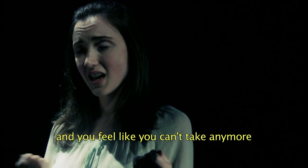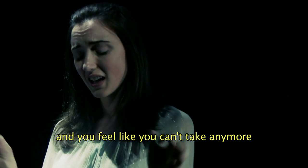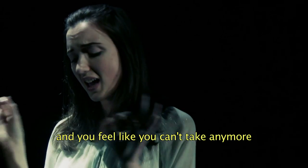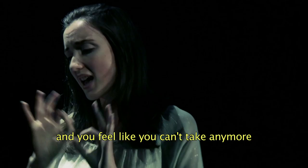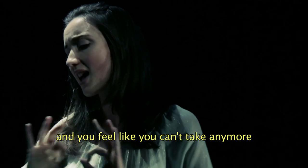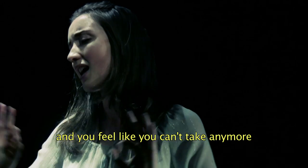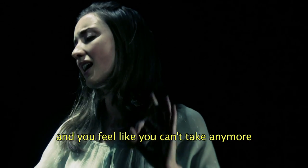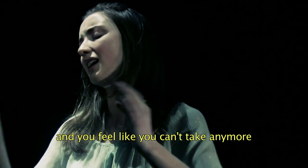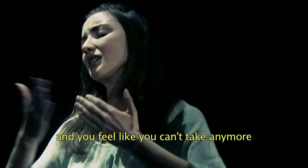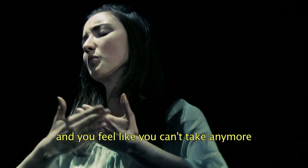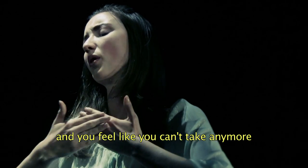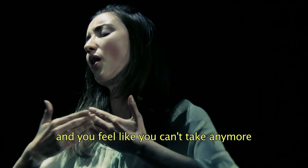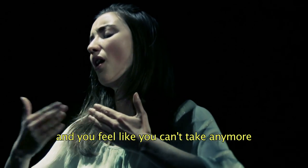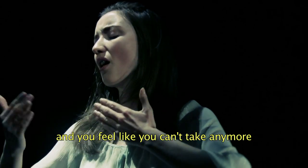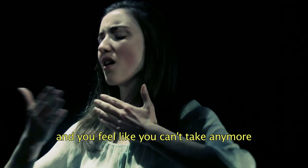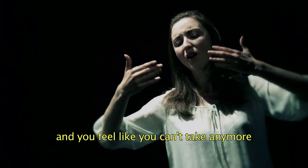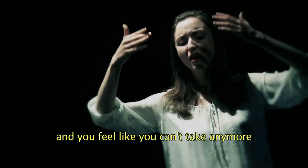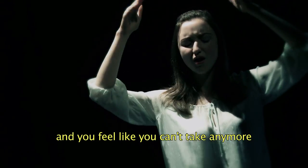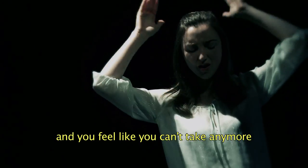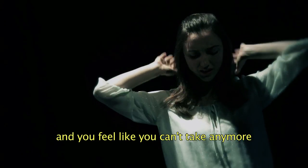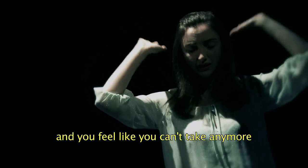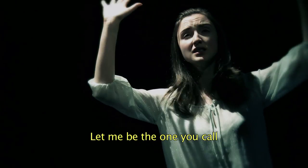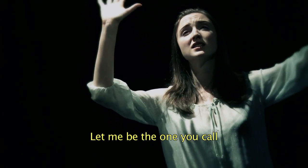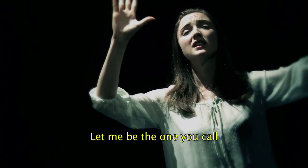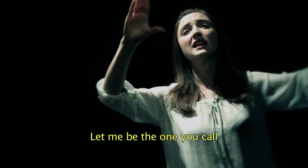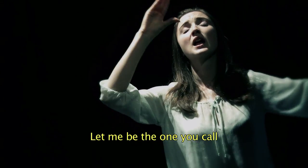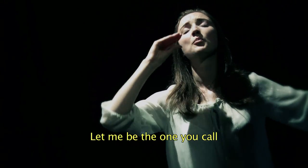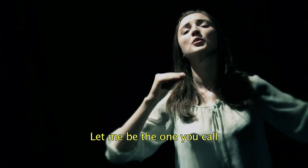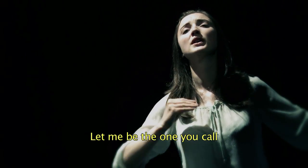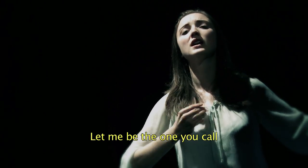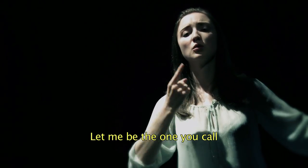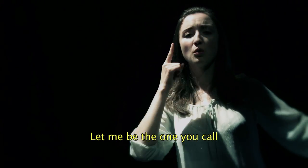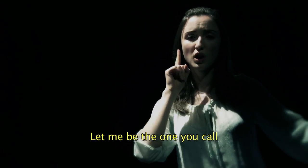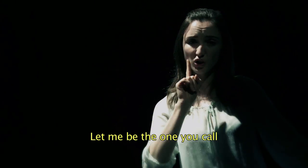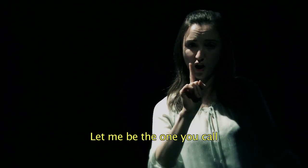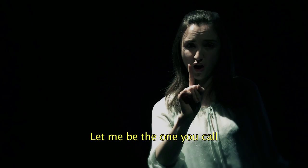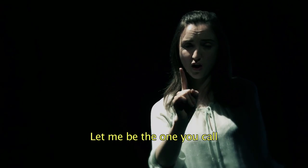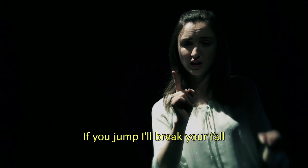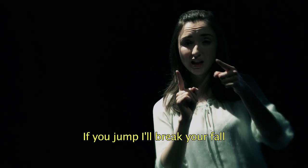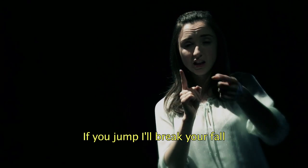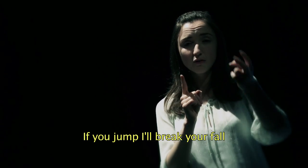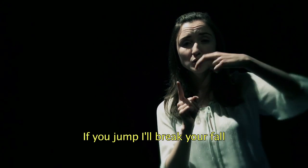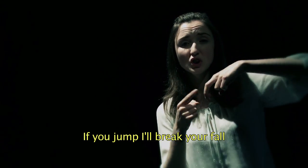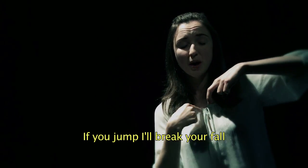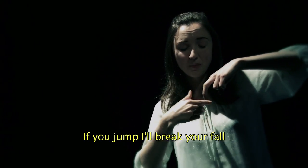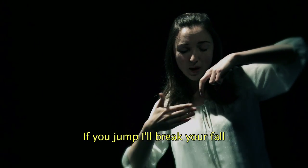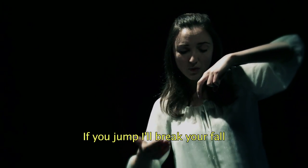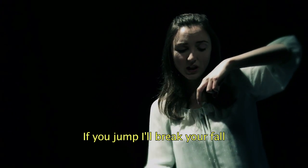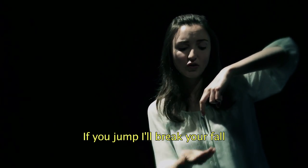can't take anymore Let it be the word you call If you jump, I'll let you